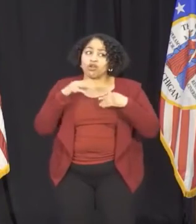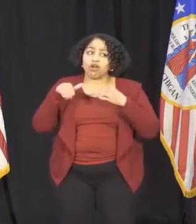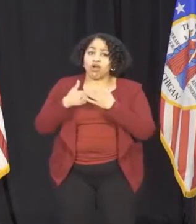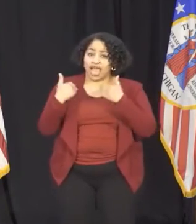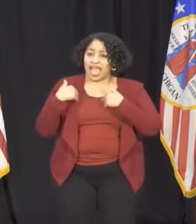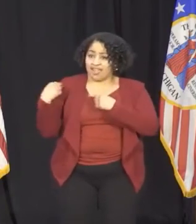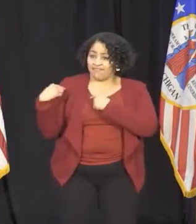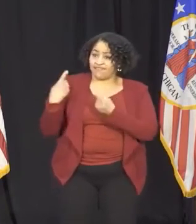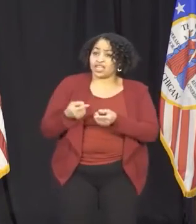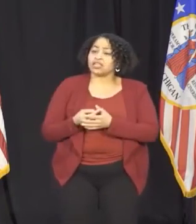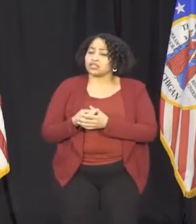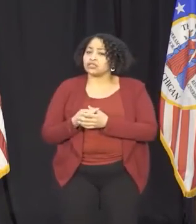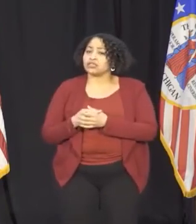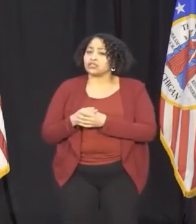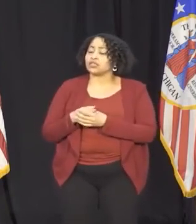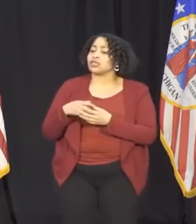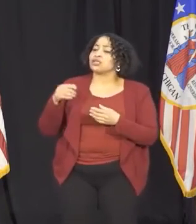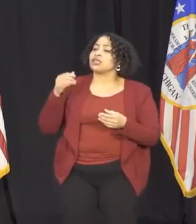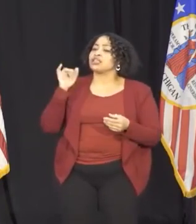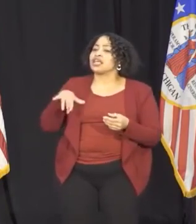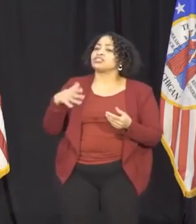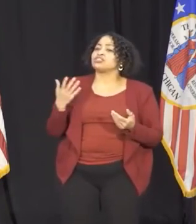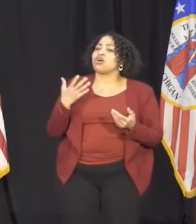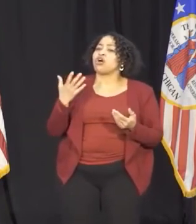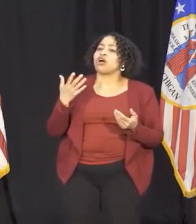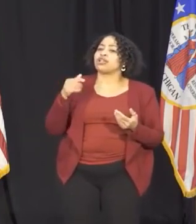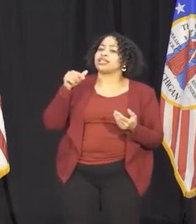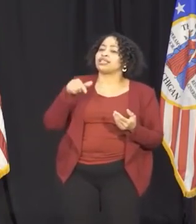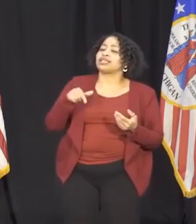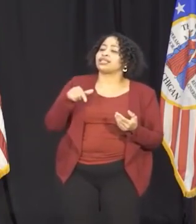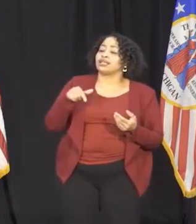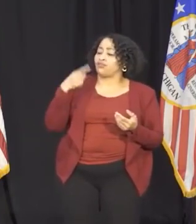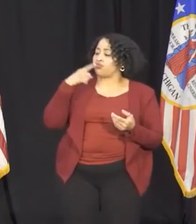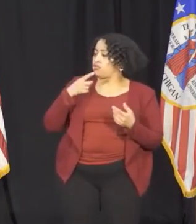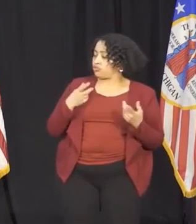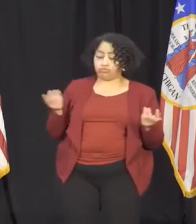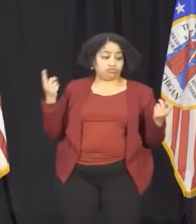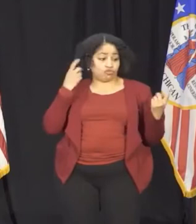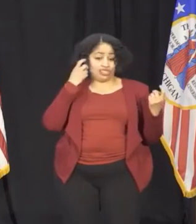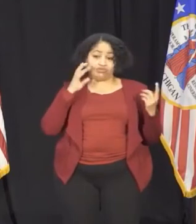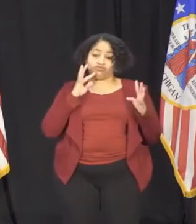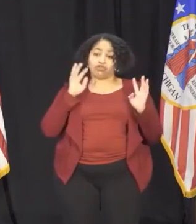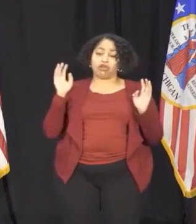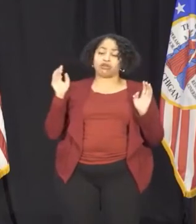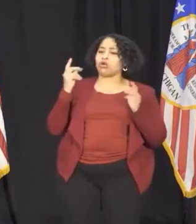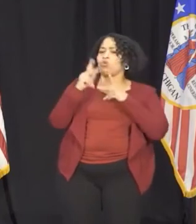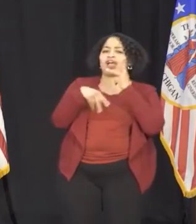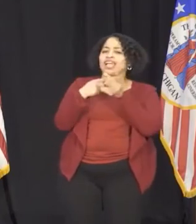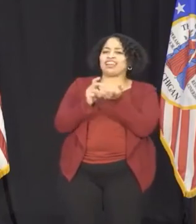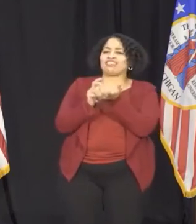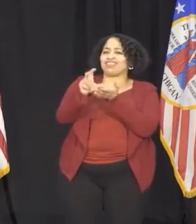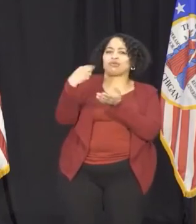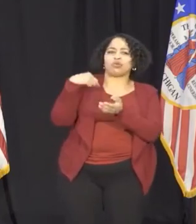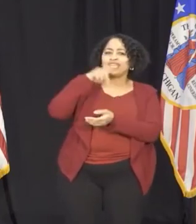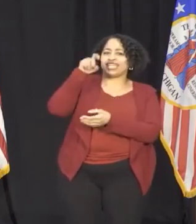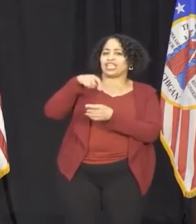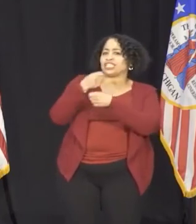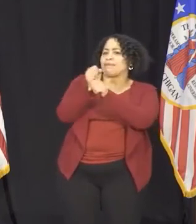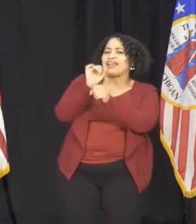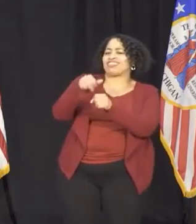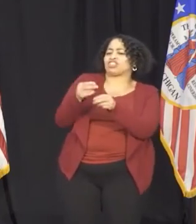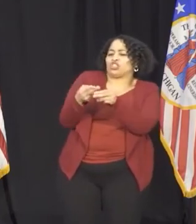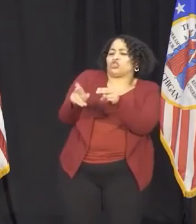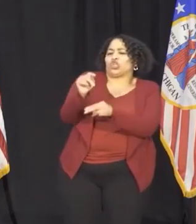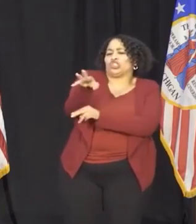all having that's on this in front of the podiums was what kind of investment do we need to make that's